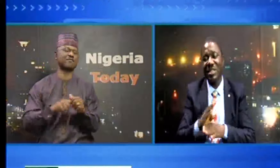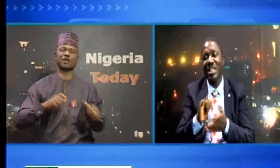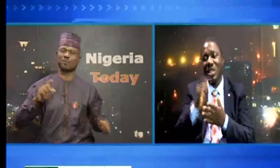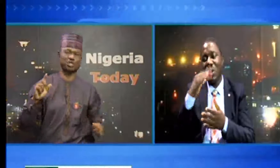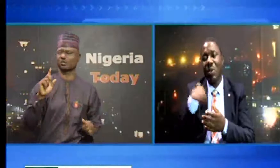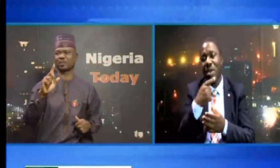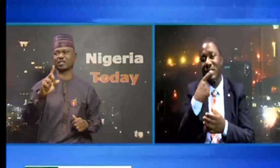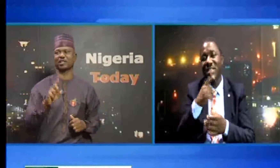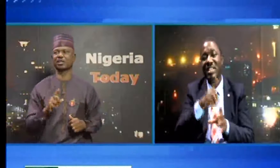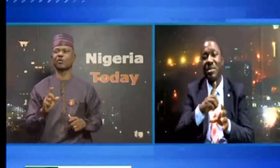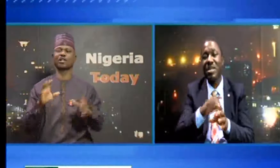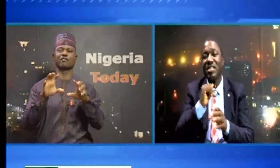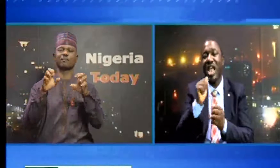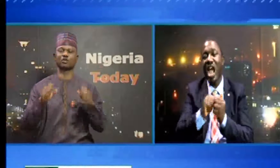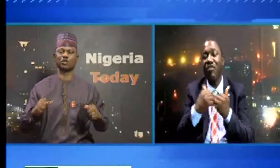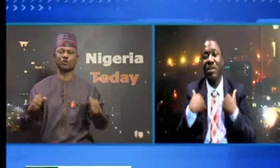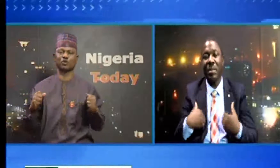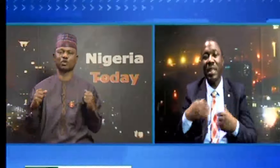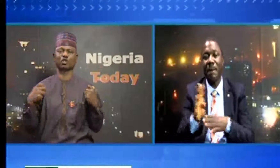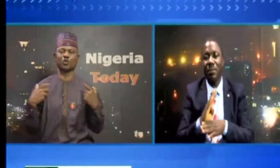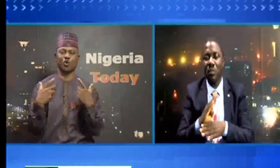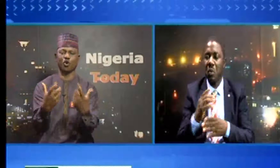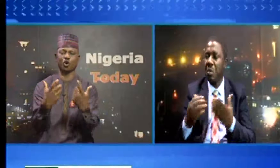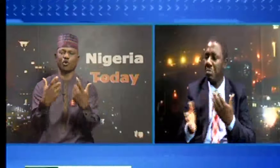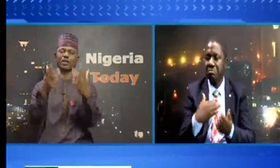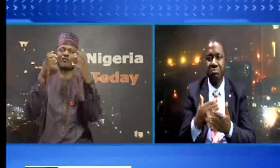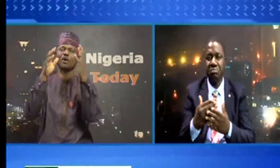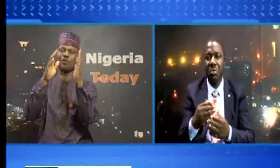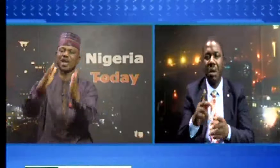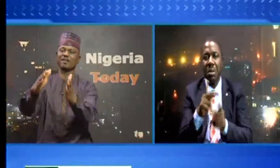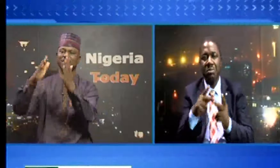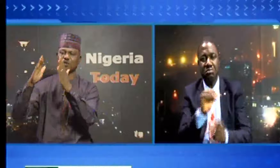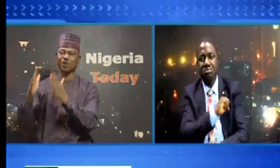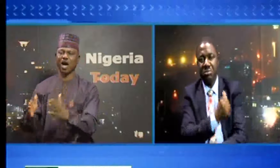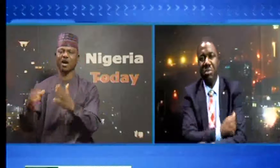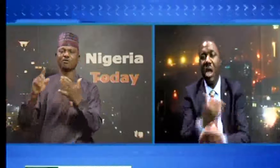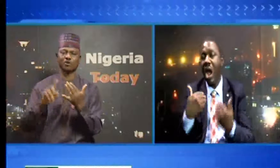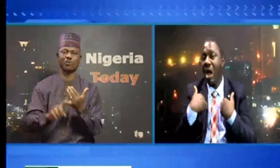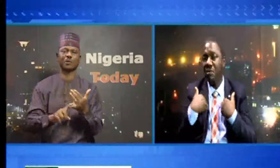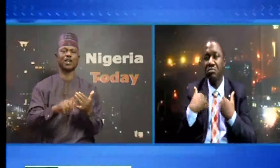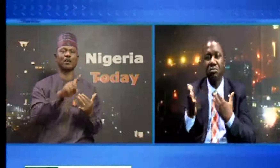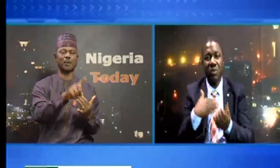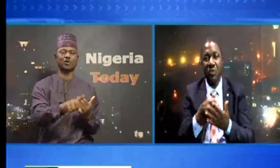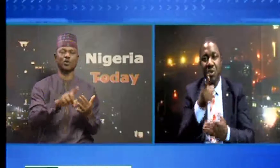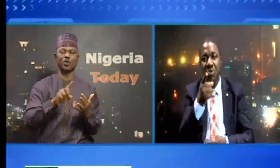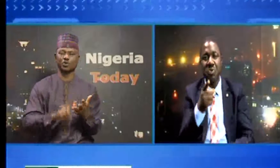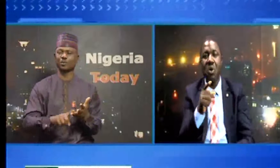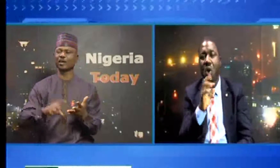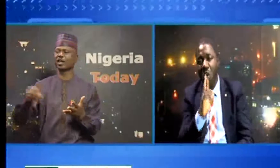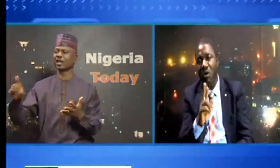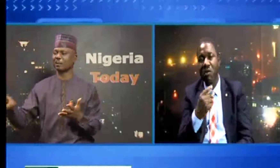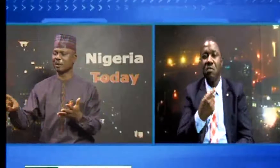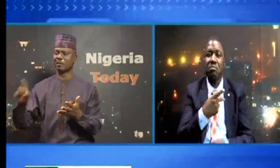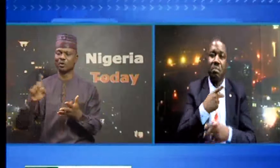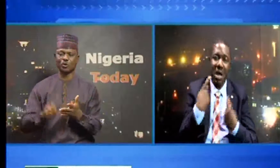is everybody's business. Whatever position of authority you hold, wherever you are, from being a pastor to